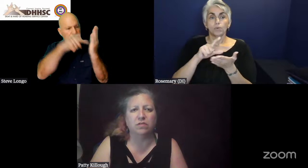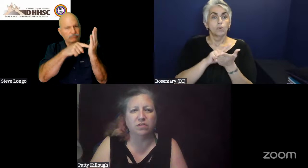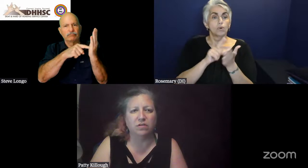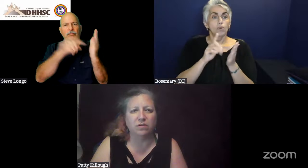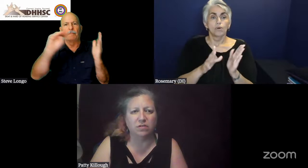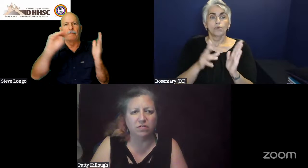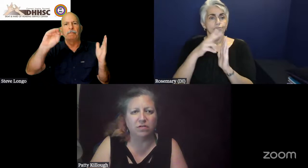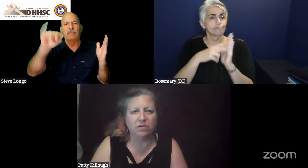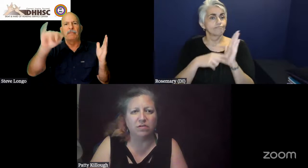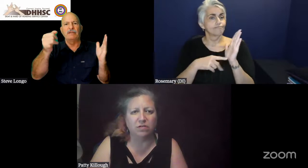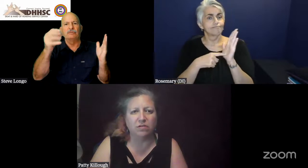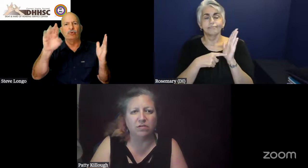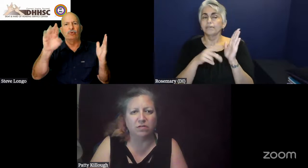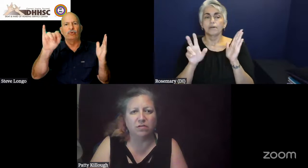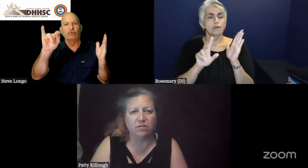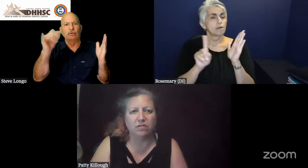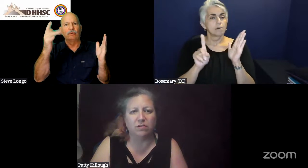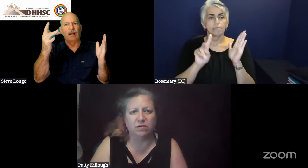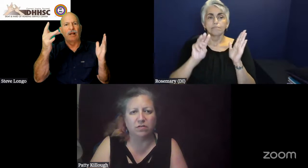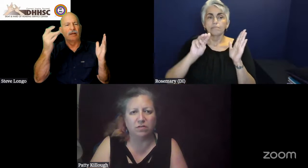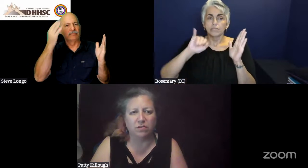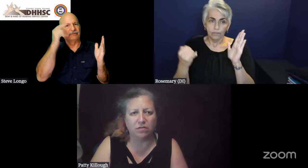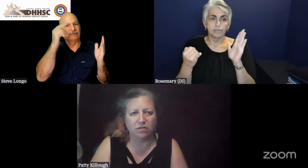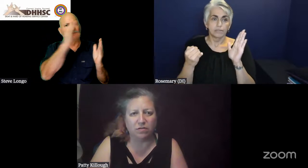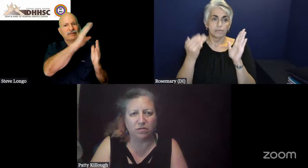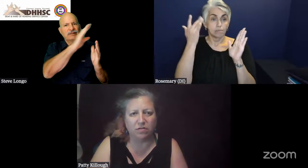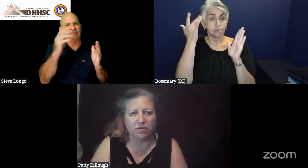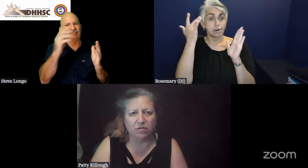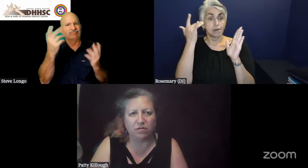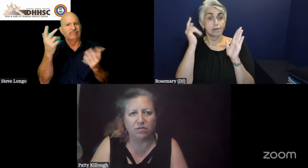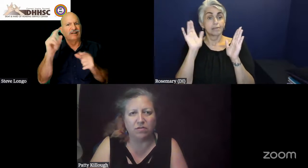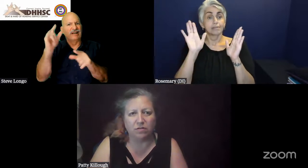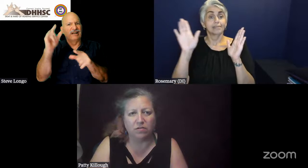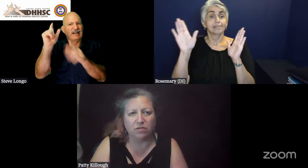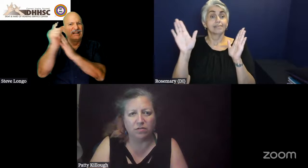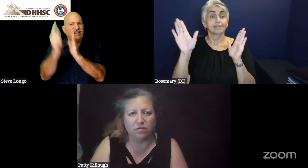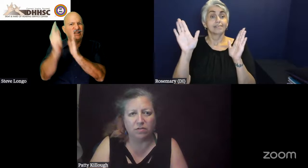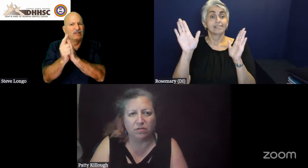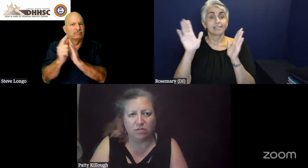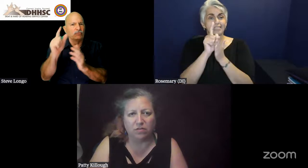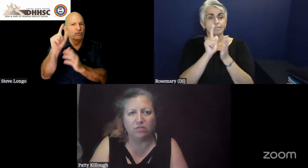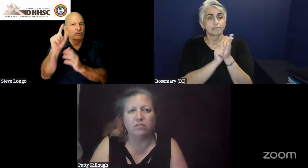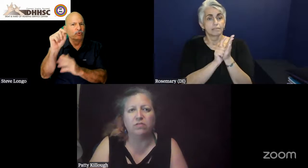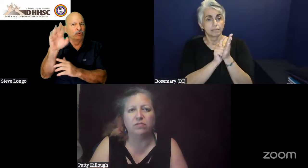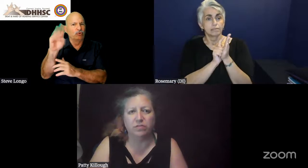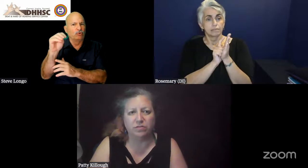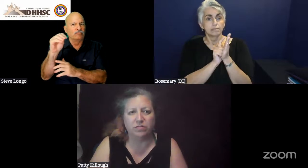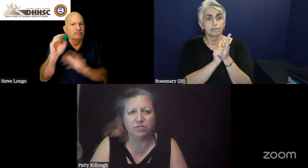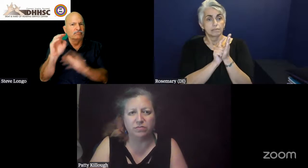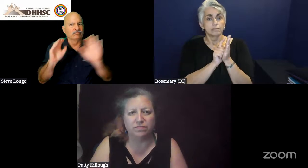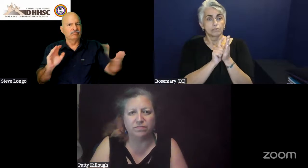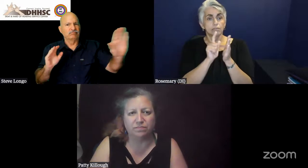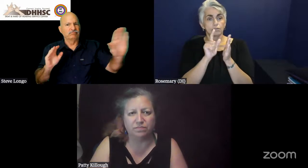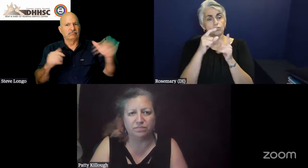fine. And we sent it and the lawyer noticed that it was not that, it was majority